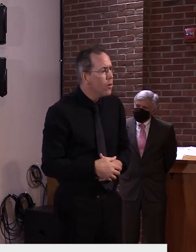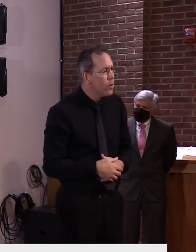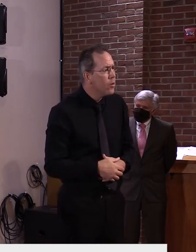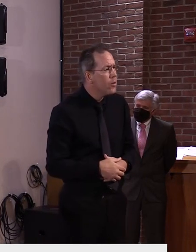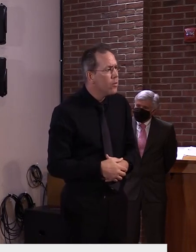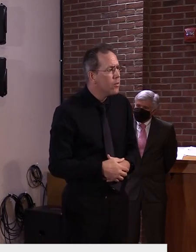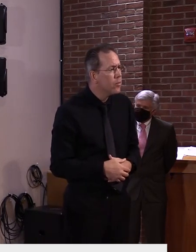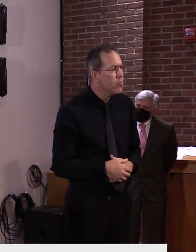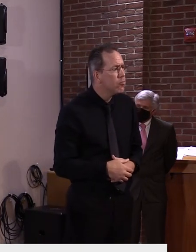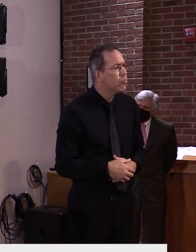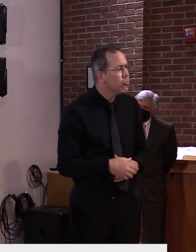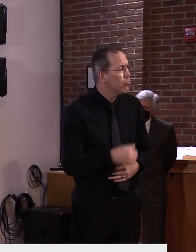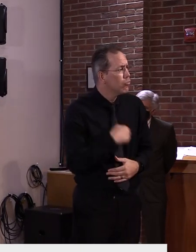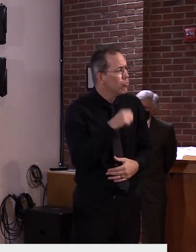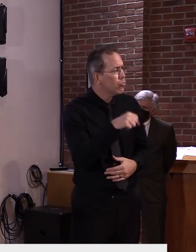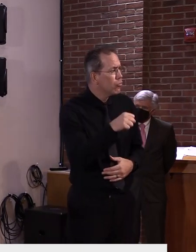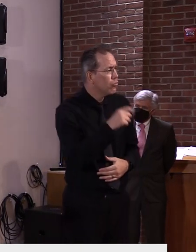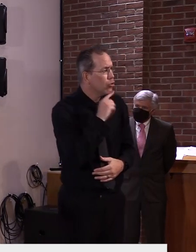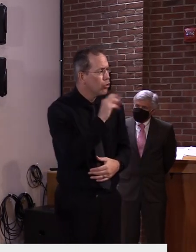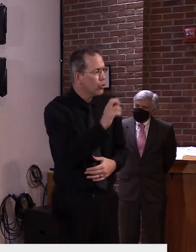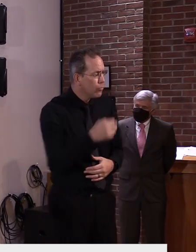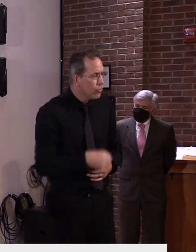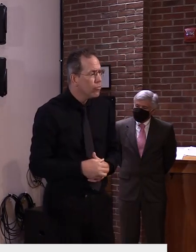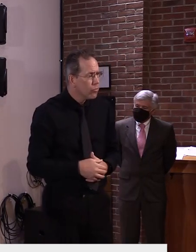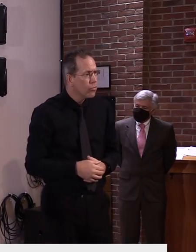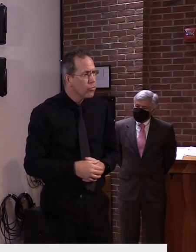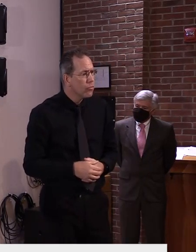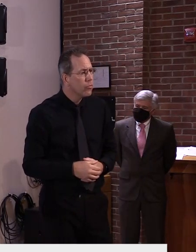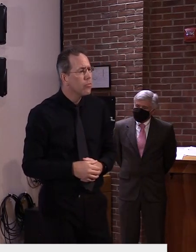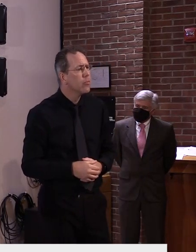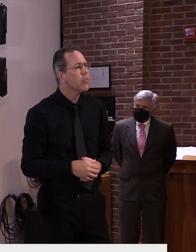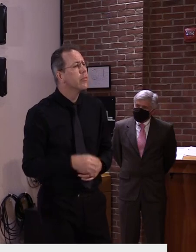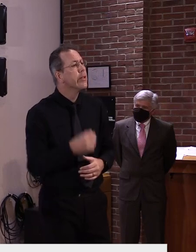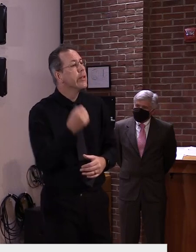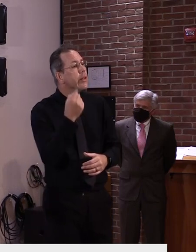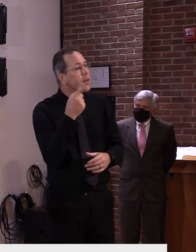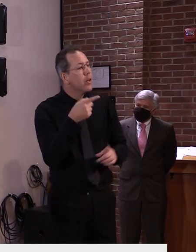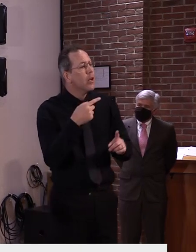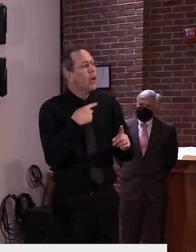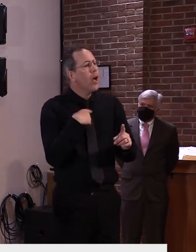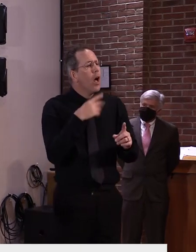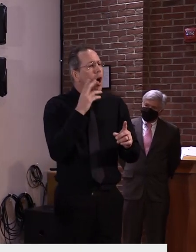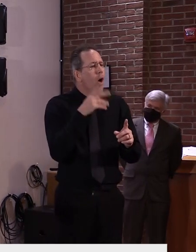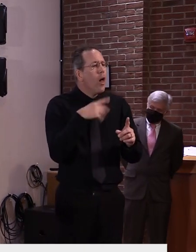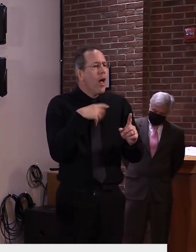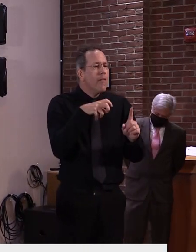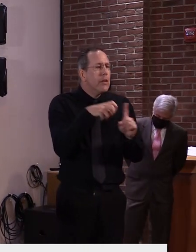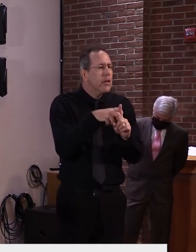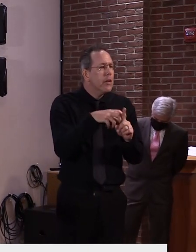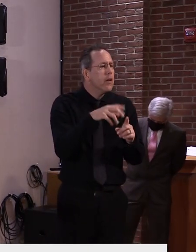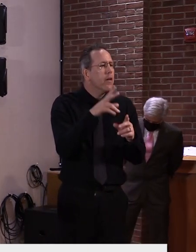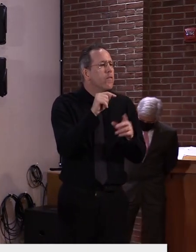This is talking to Vermonters. This is talking to Vermonters, a random survey of Vermonters.